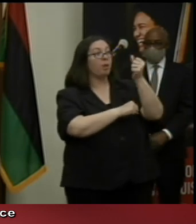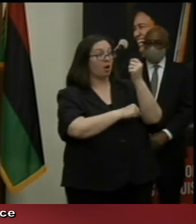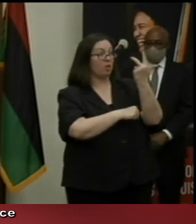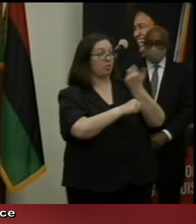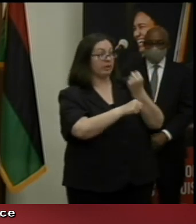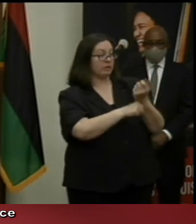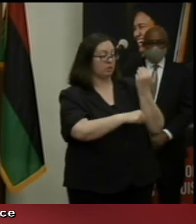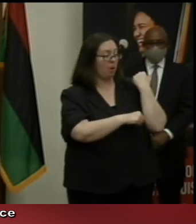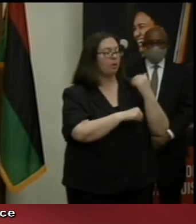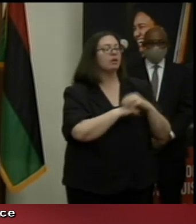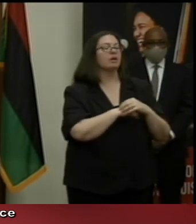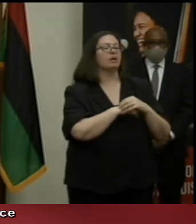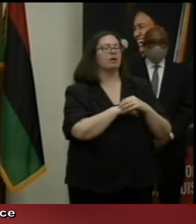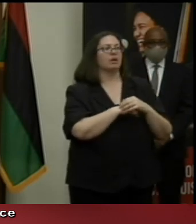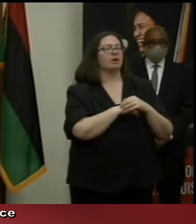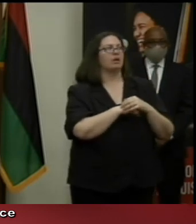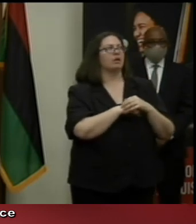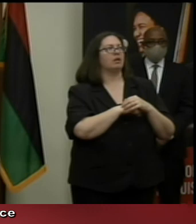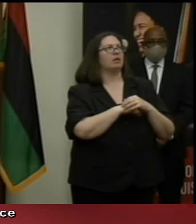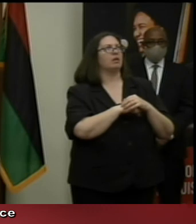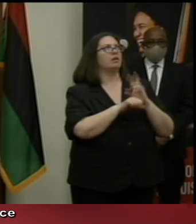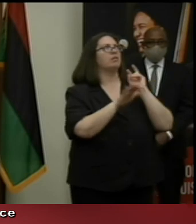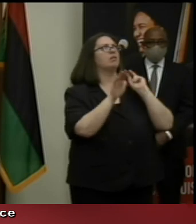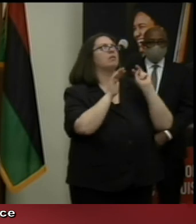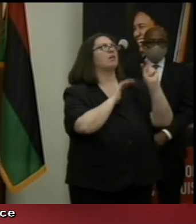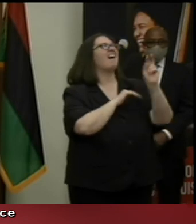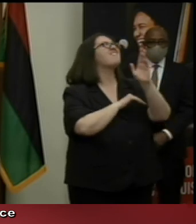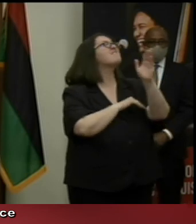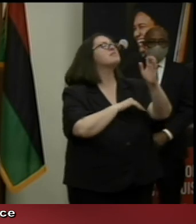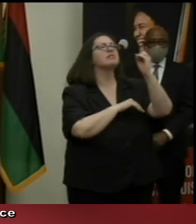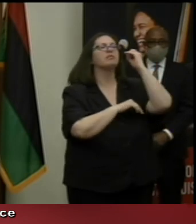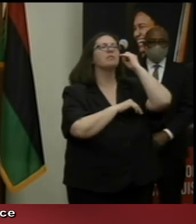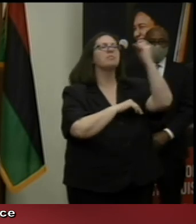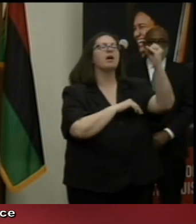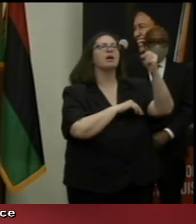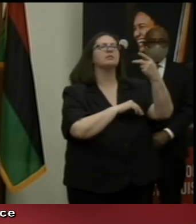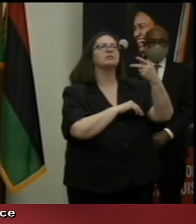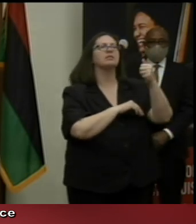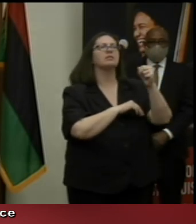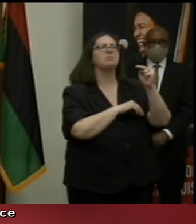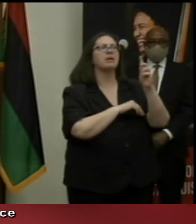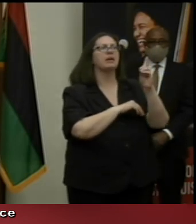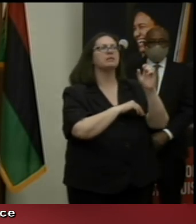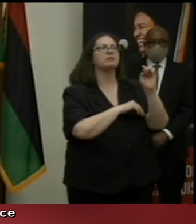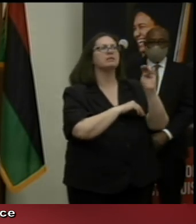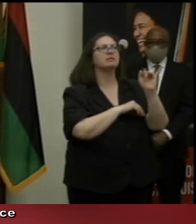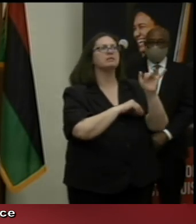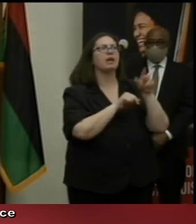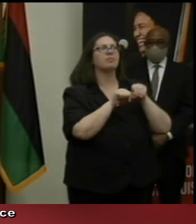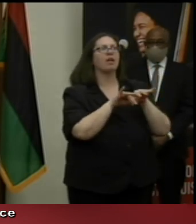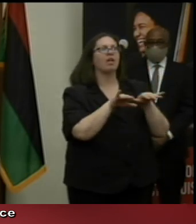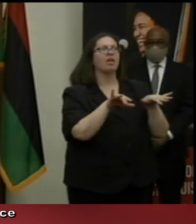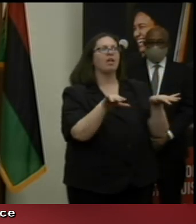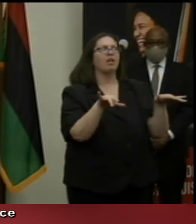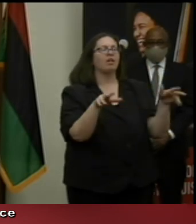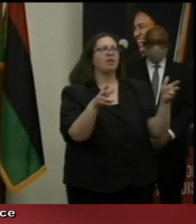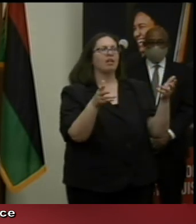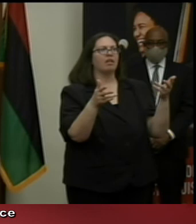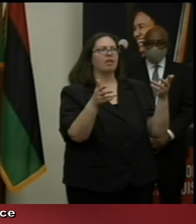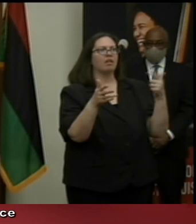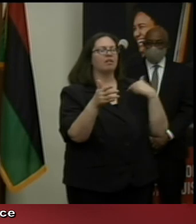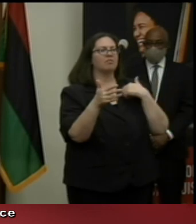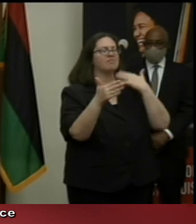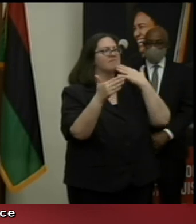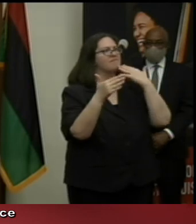I never in my wildest dreams imagined that we would be dealing with a pandemic. And I think everybody that